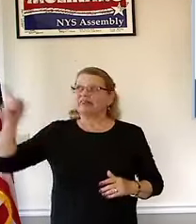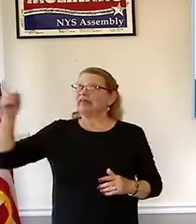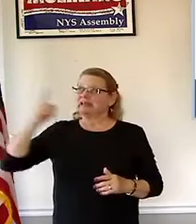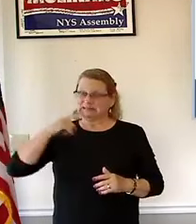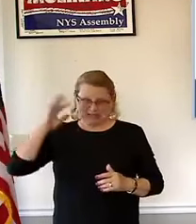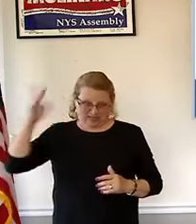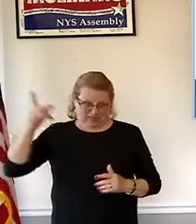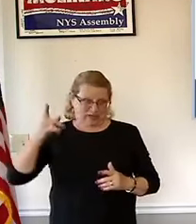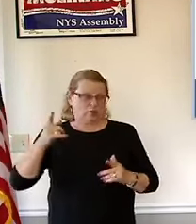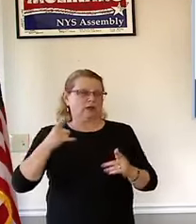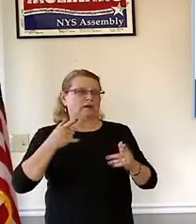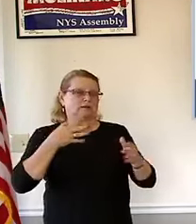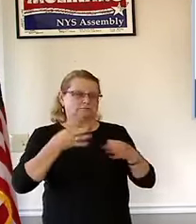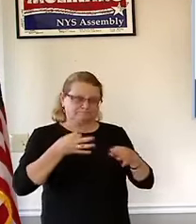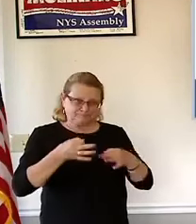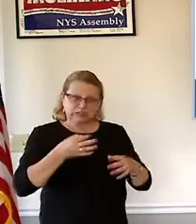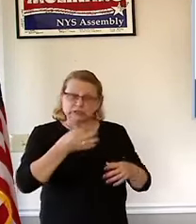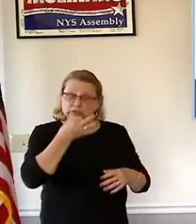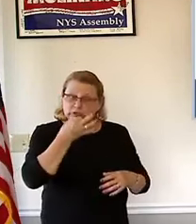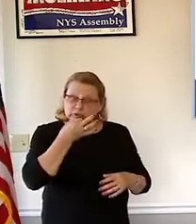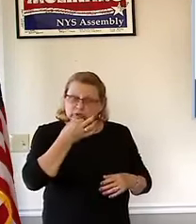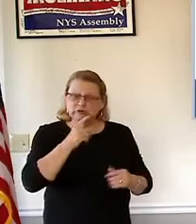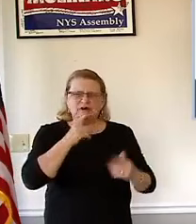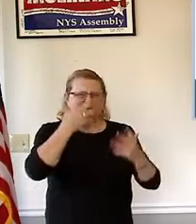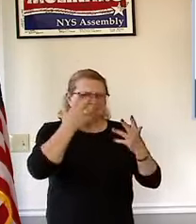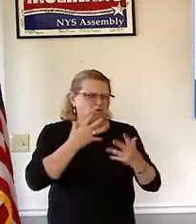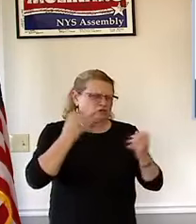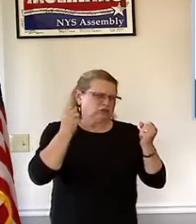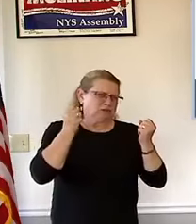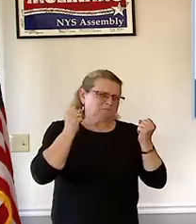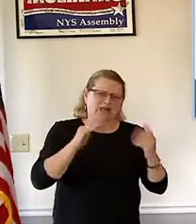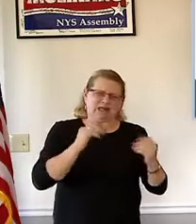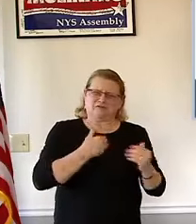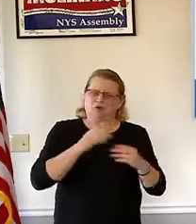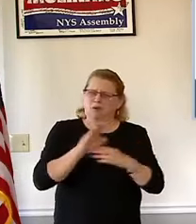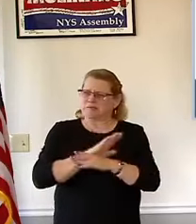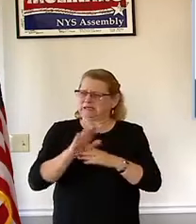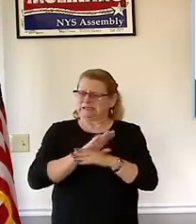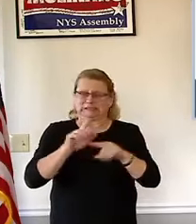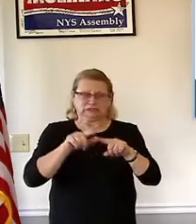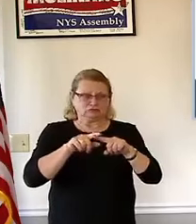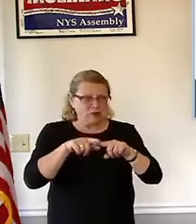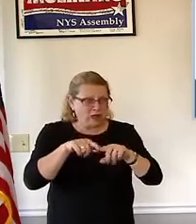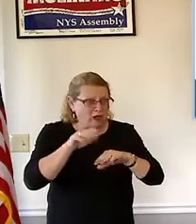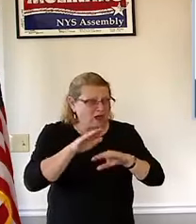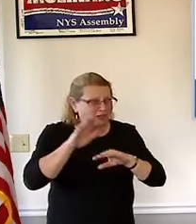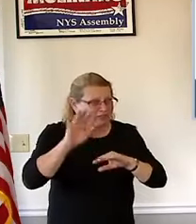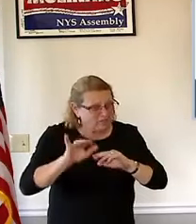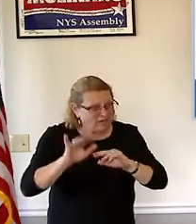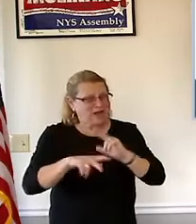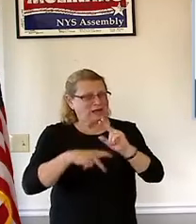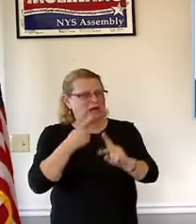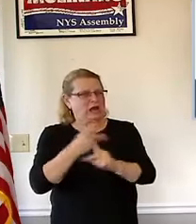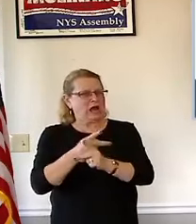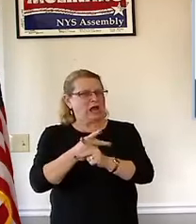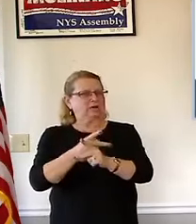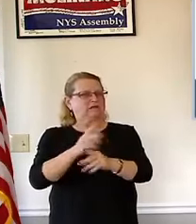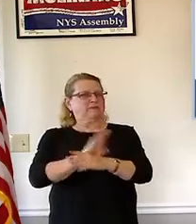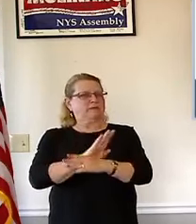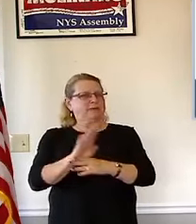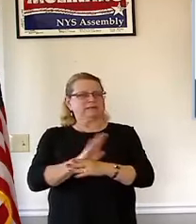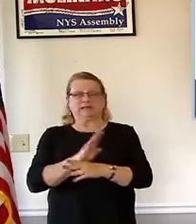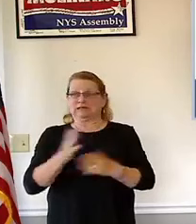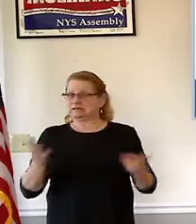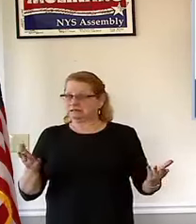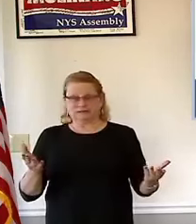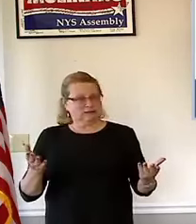getting to us soon. We have, unfortunately, a lot of businesses in our community that are relying on this type of business, and these aren't something